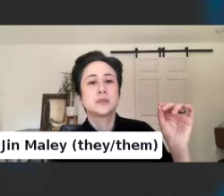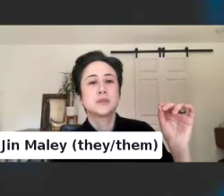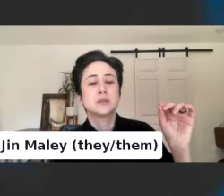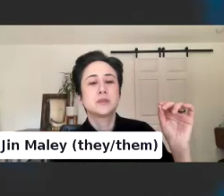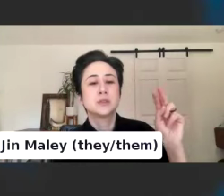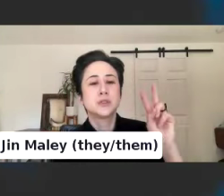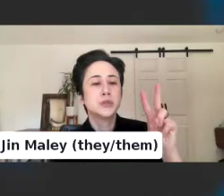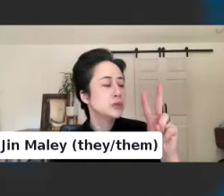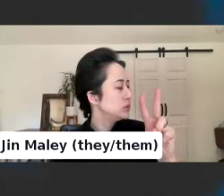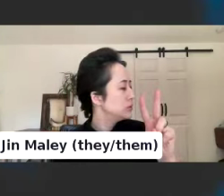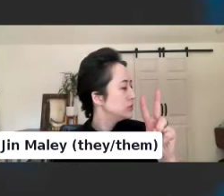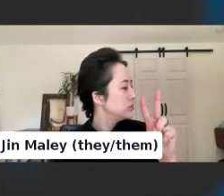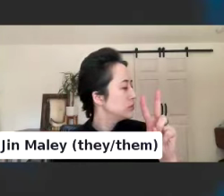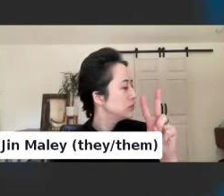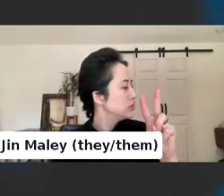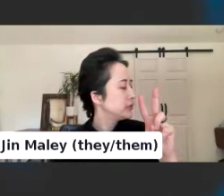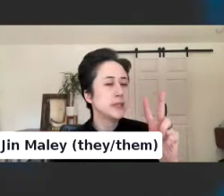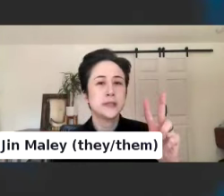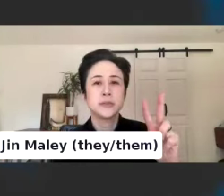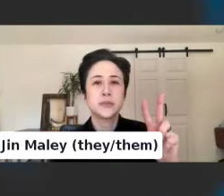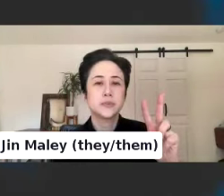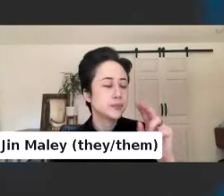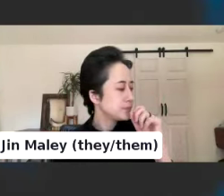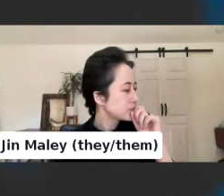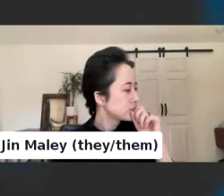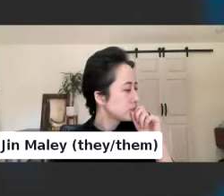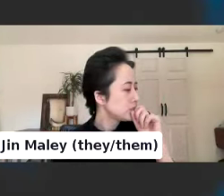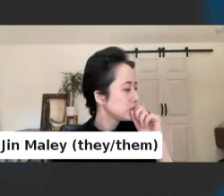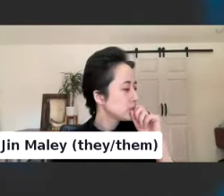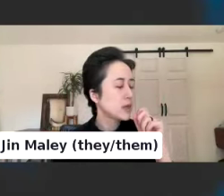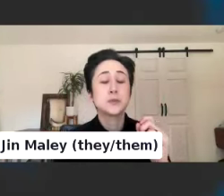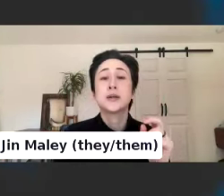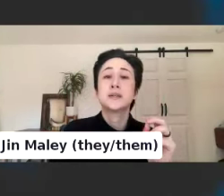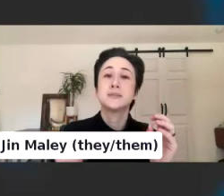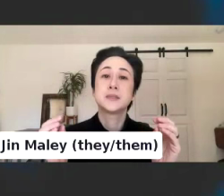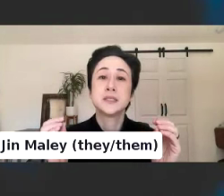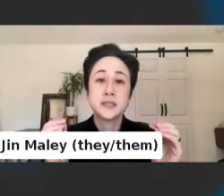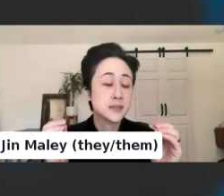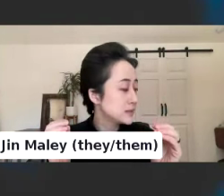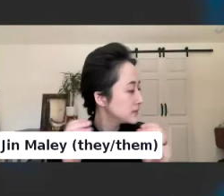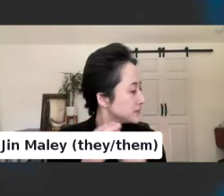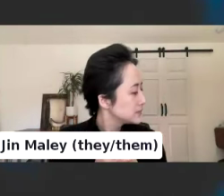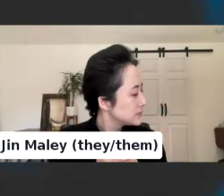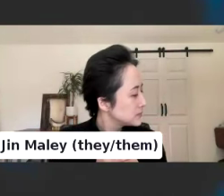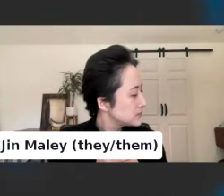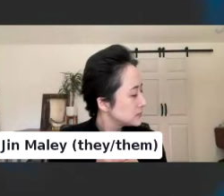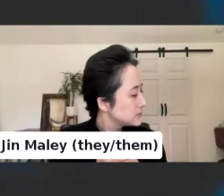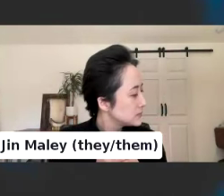notice 2 things. I'm trying to condense this.